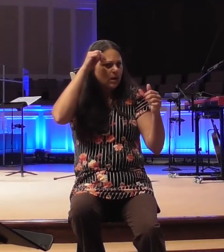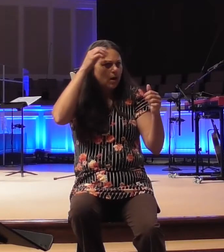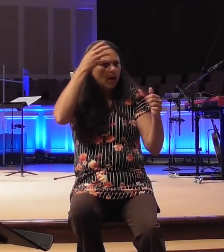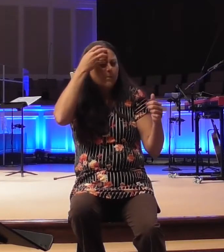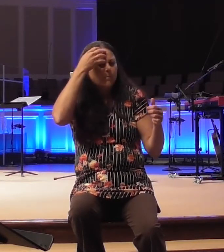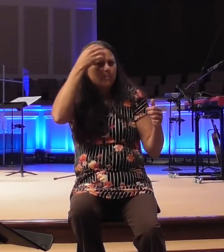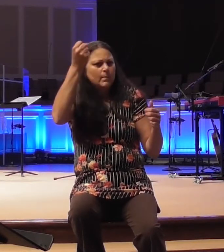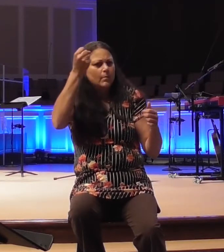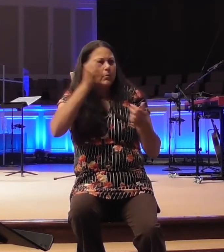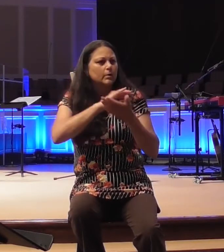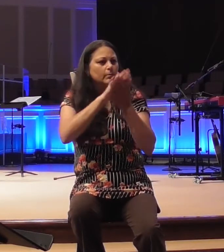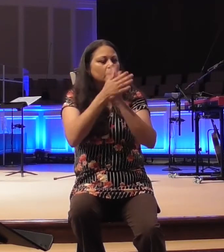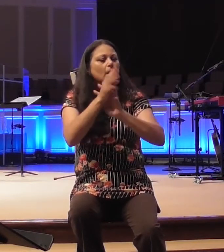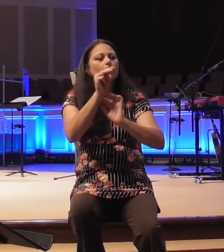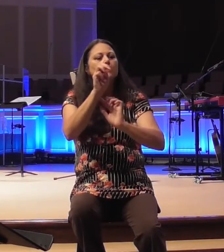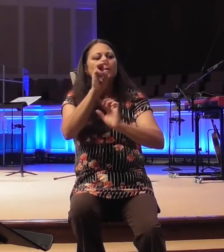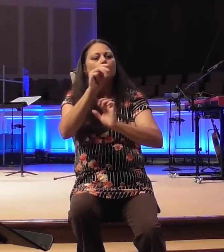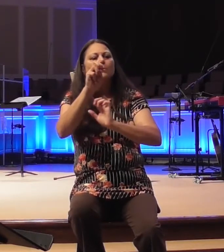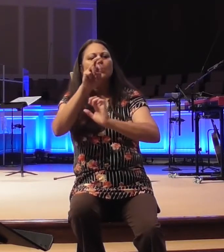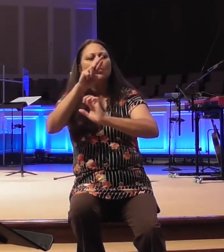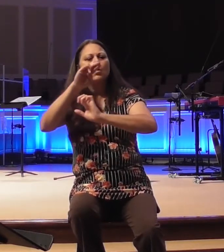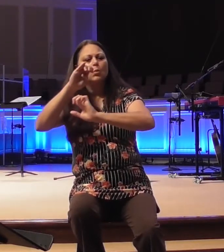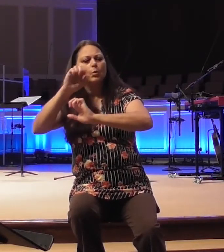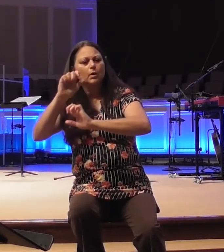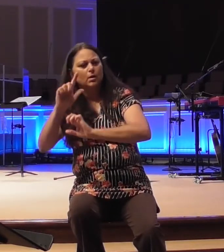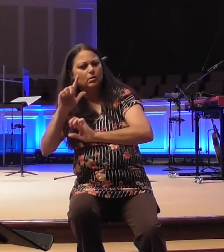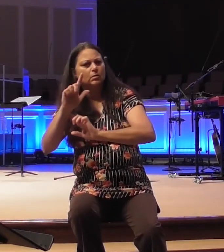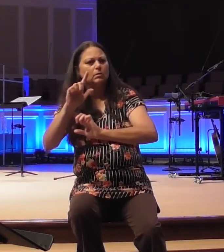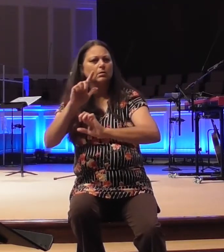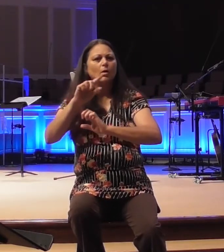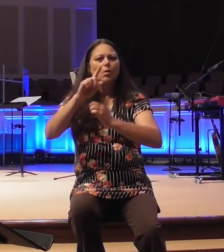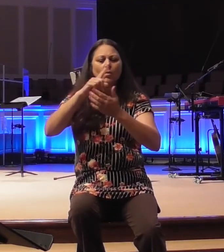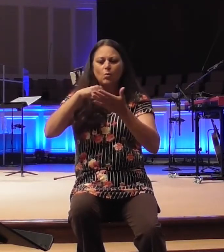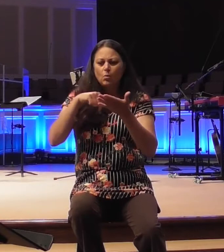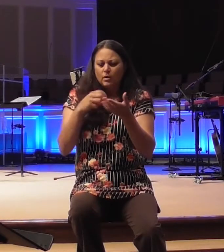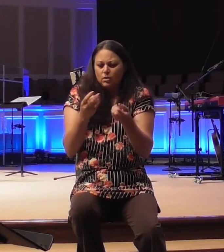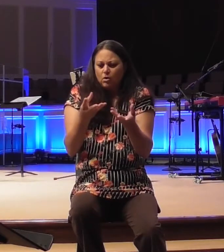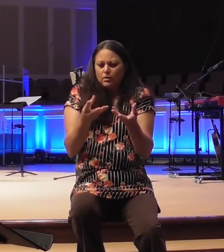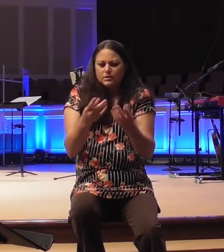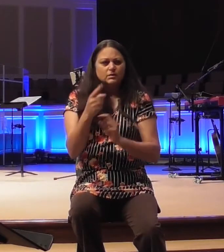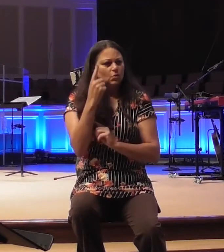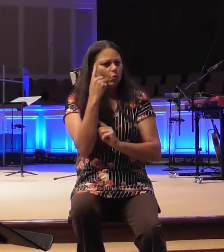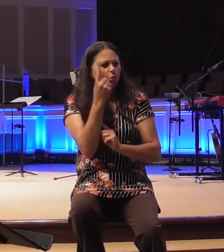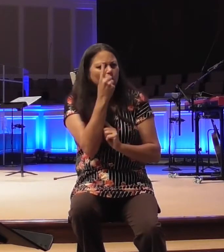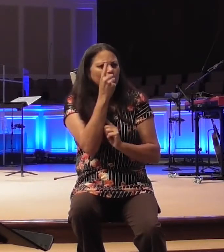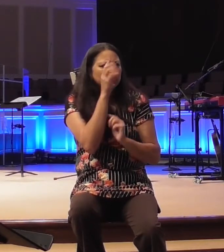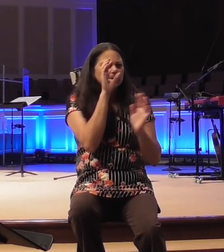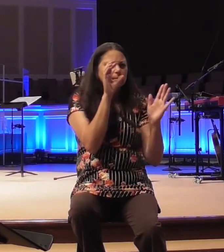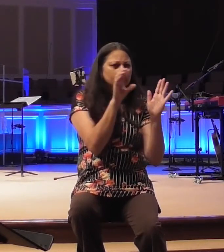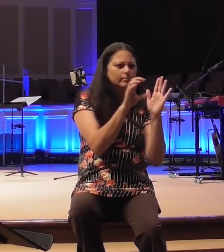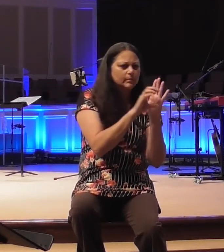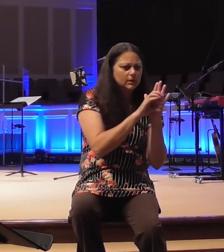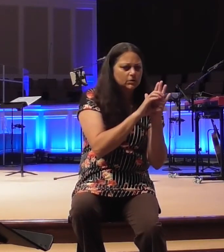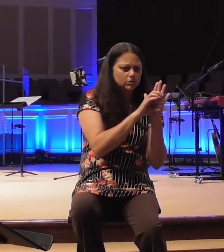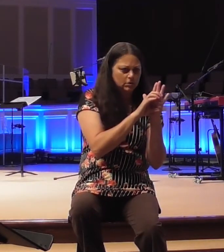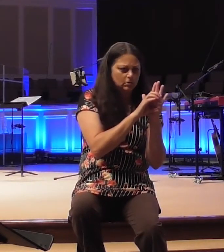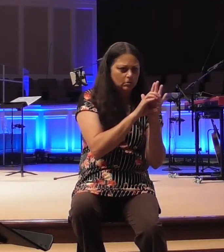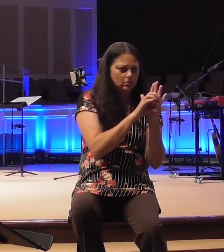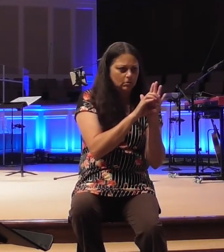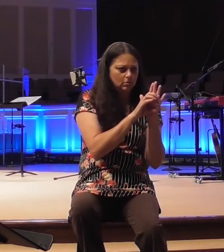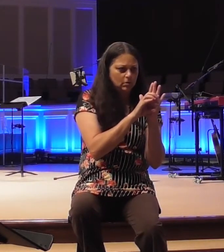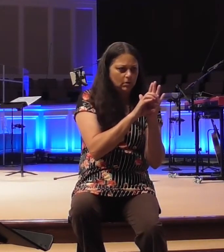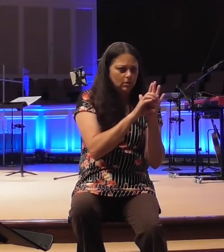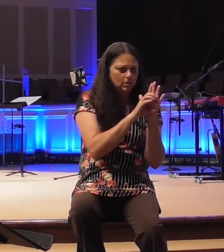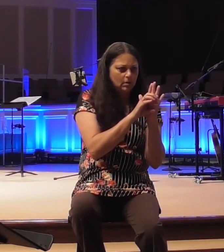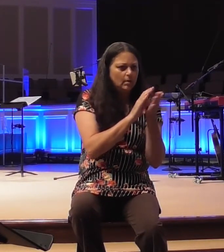a memorial? What turns a photo, a snapshot, into something that's